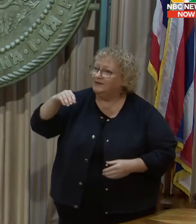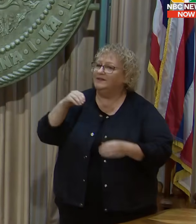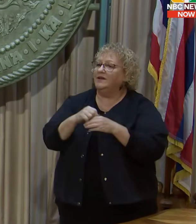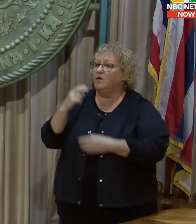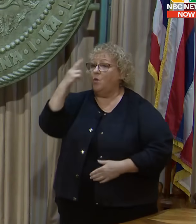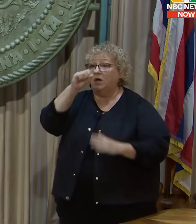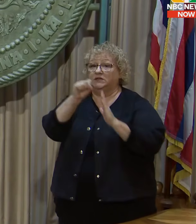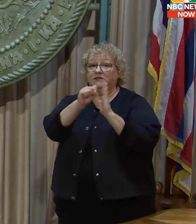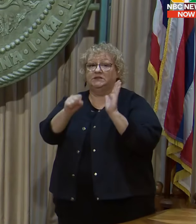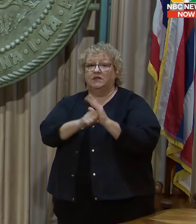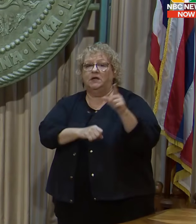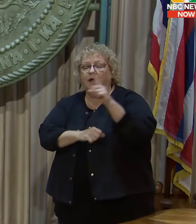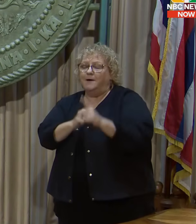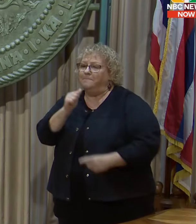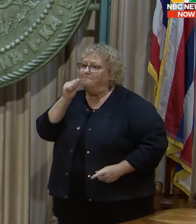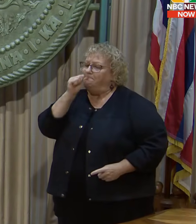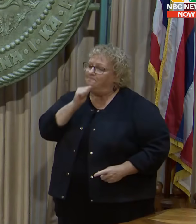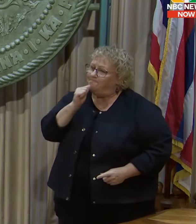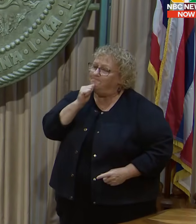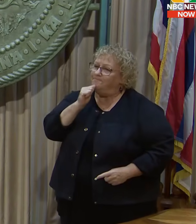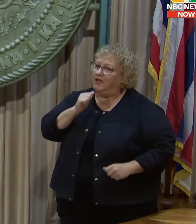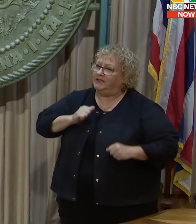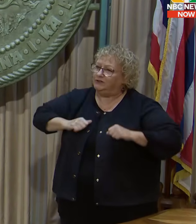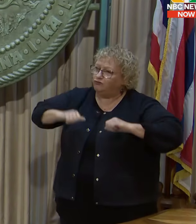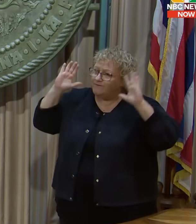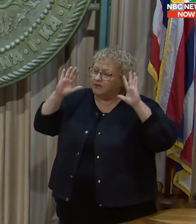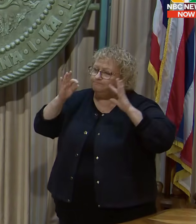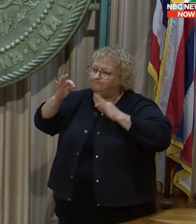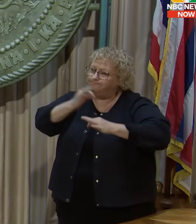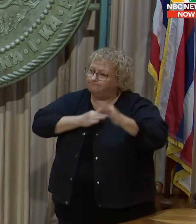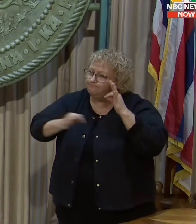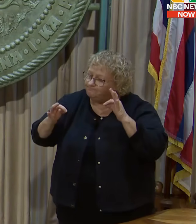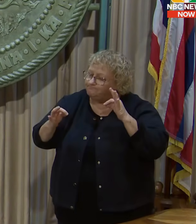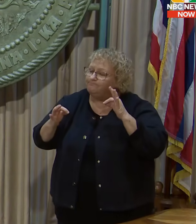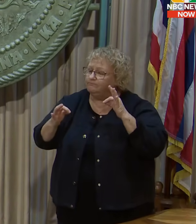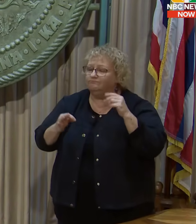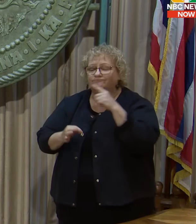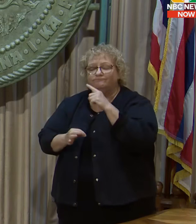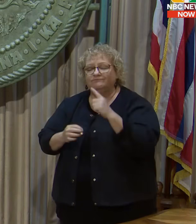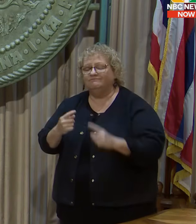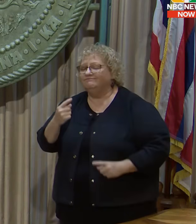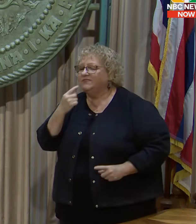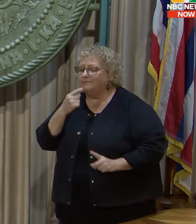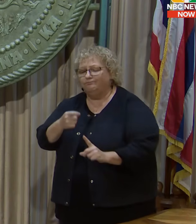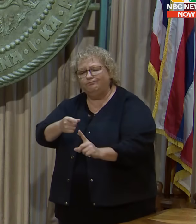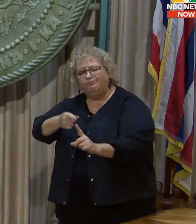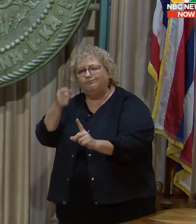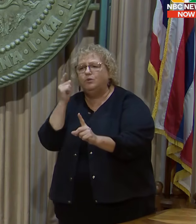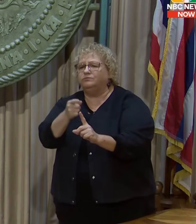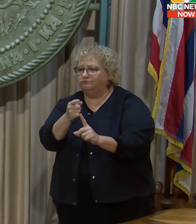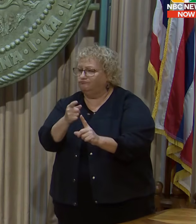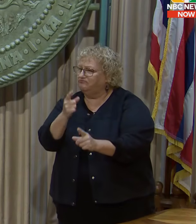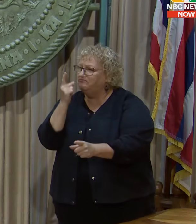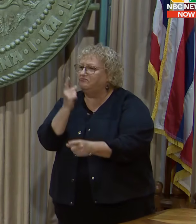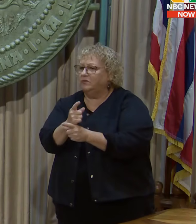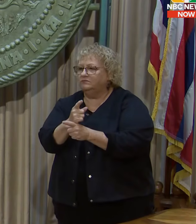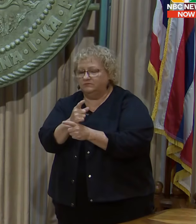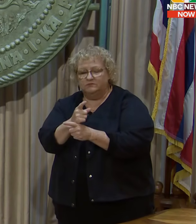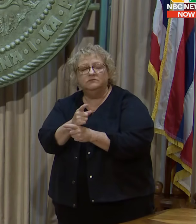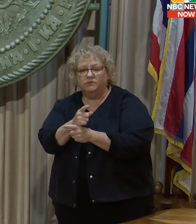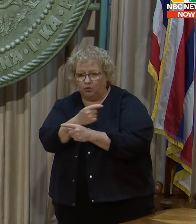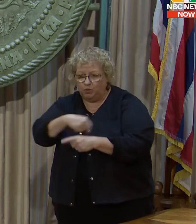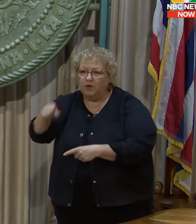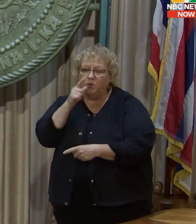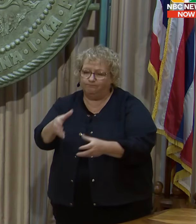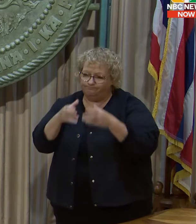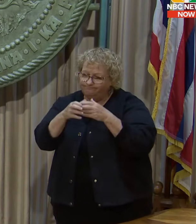state for your forbearance, for your understanding, for your contributions. They couldn't have said it any better. It's going to take us all to get through this, and we all are going to get through